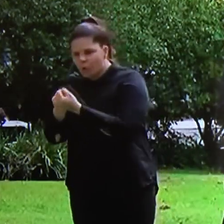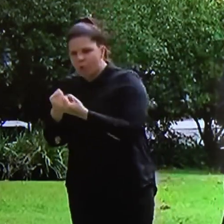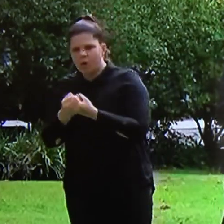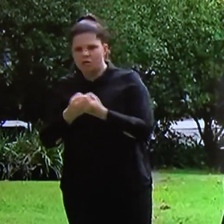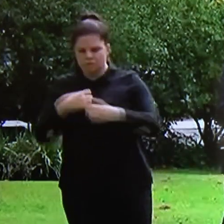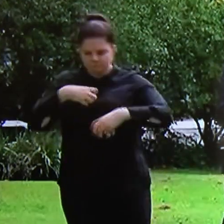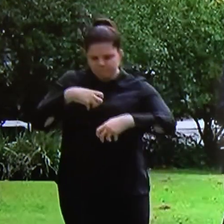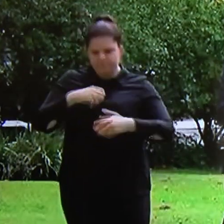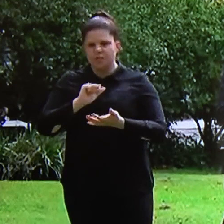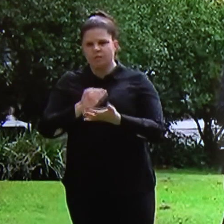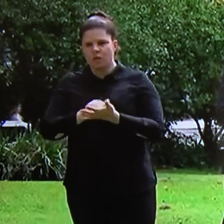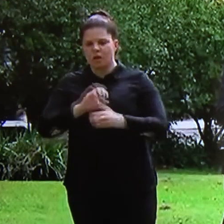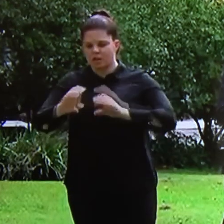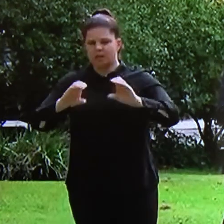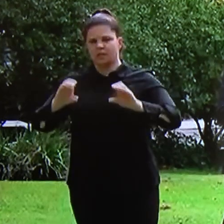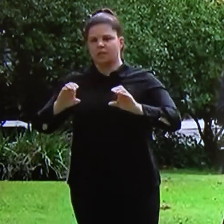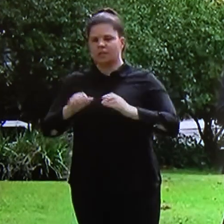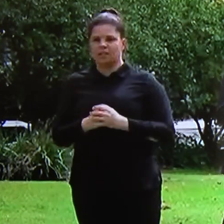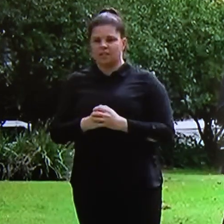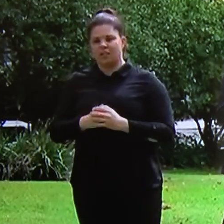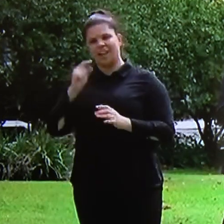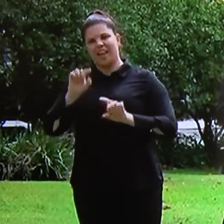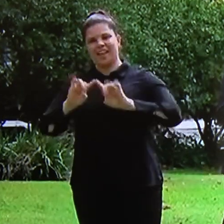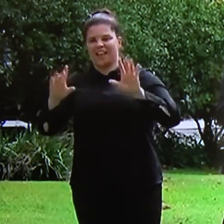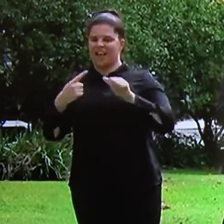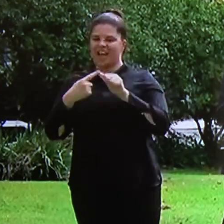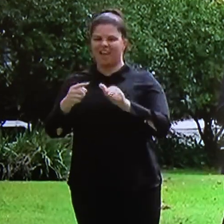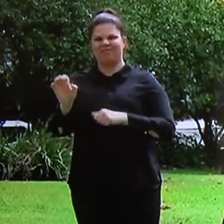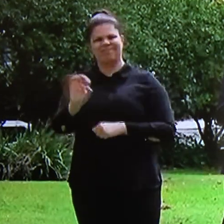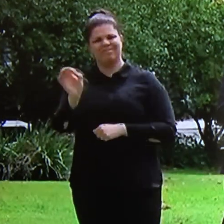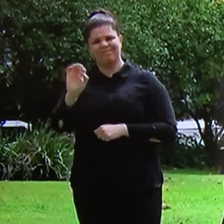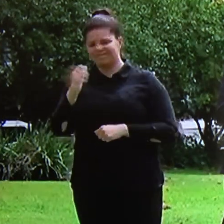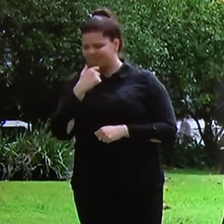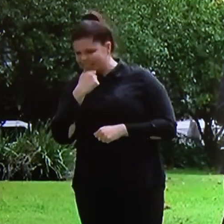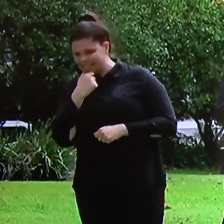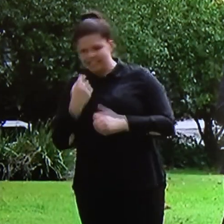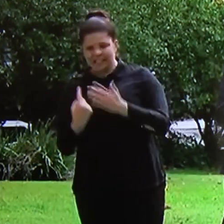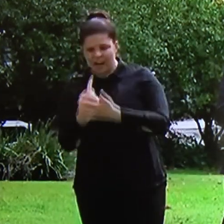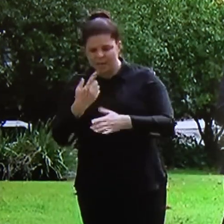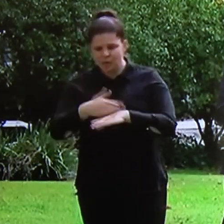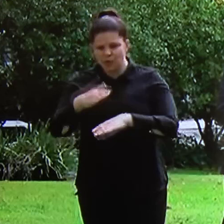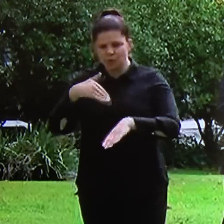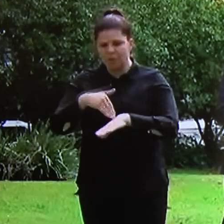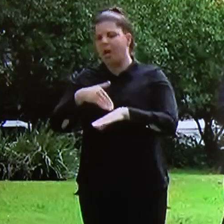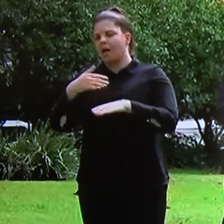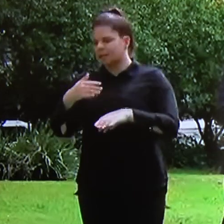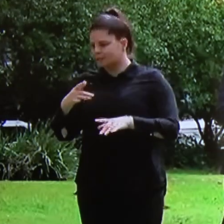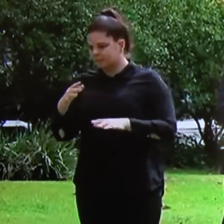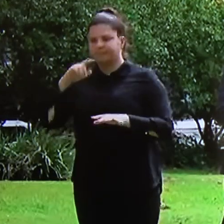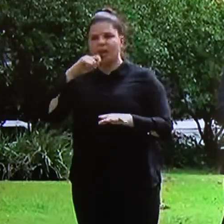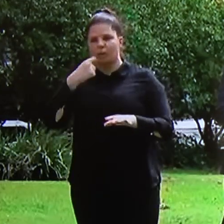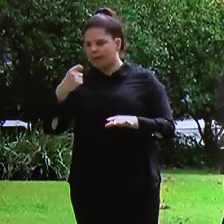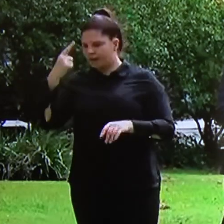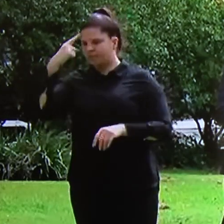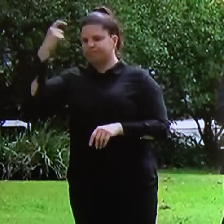appear. This is not a precise science. We will work through these issues as we see fit, and as issues arise, we will deal with them